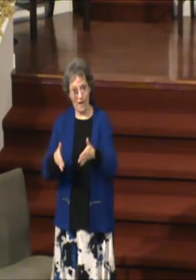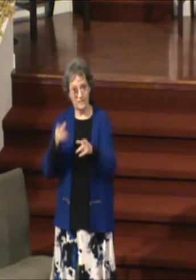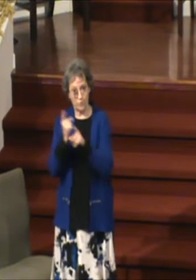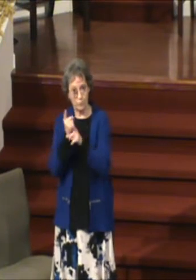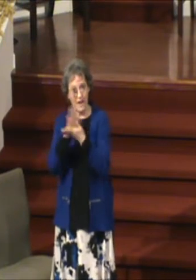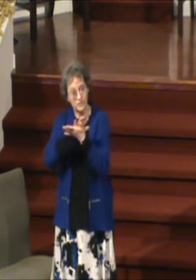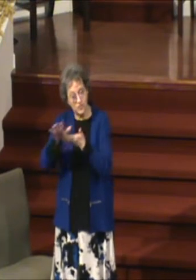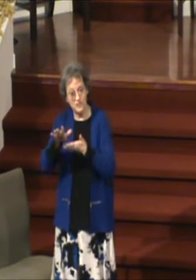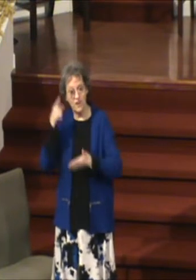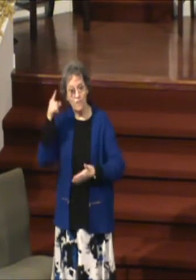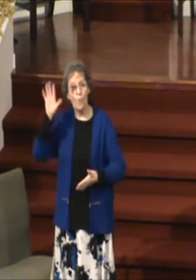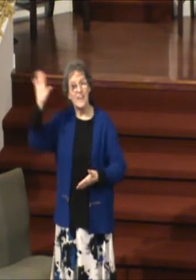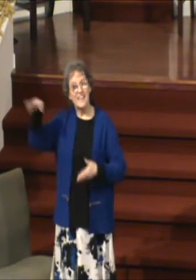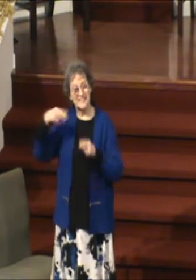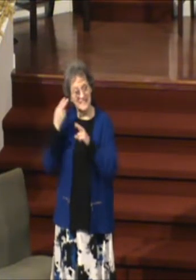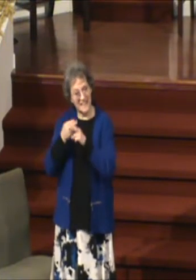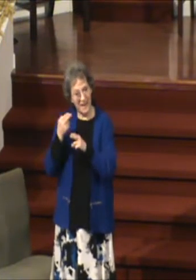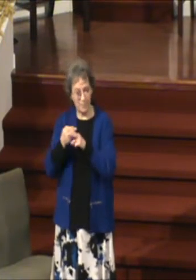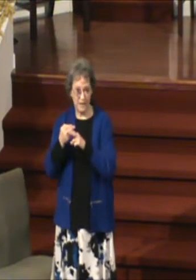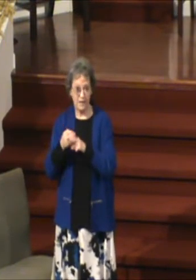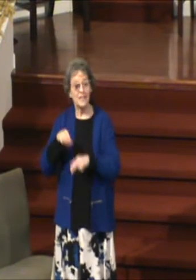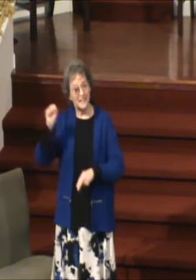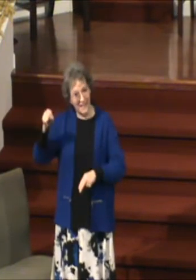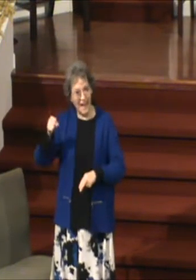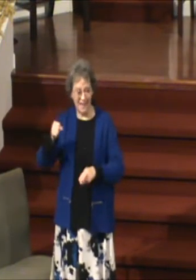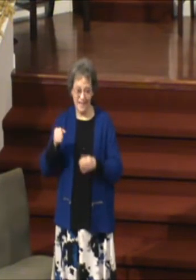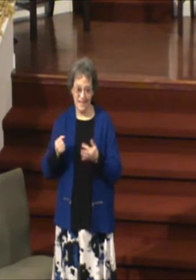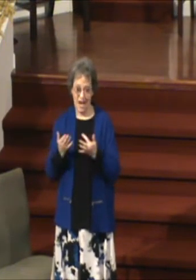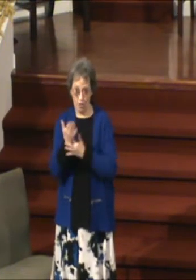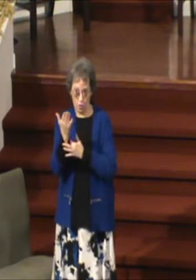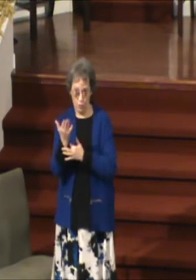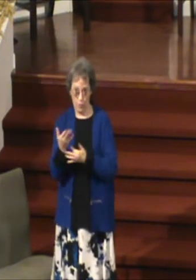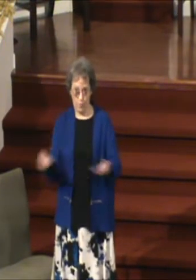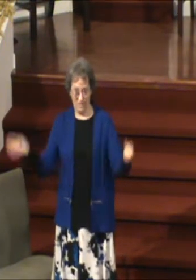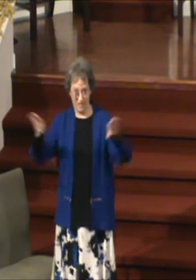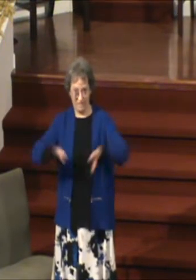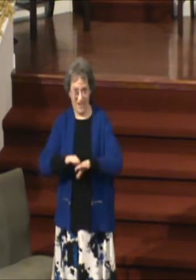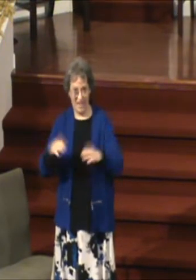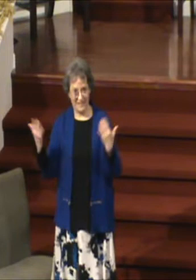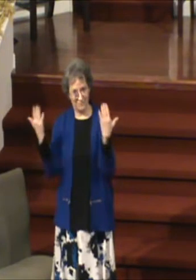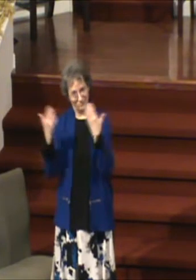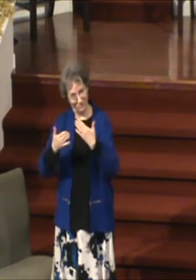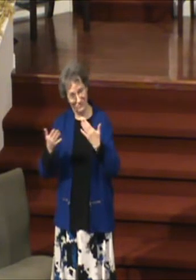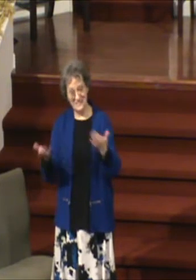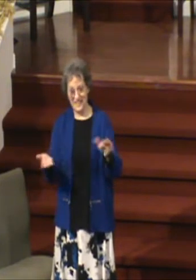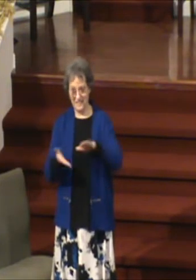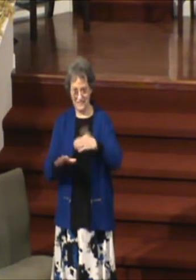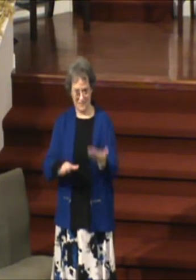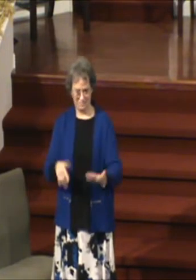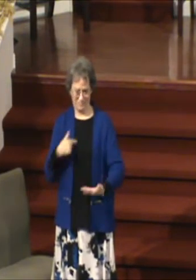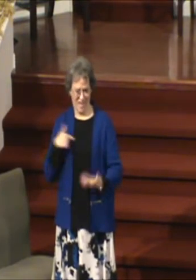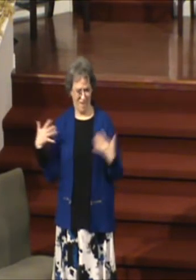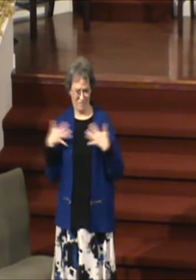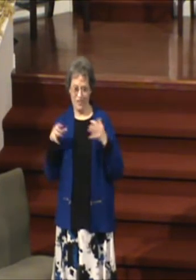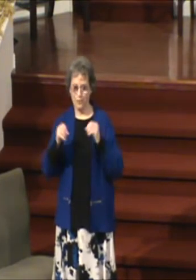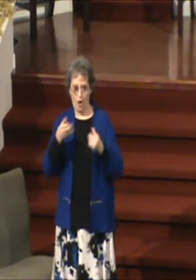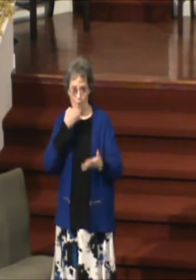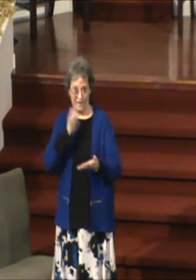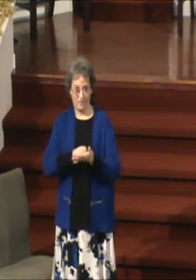Yea, though I walk through the valley of the shadow of death, I will fear no evil, for thou art with